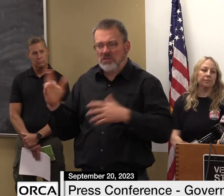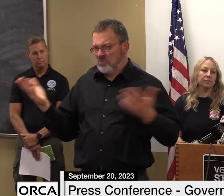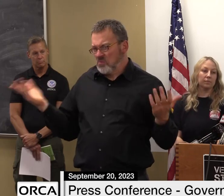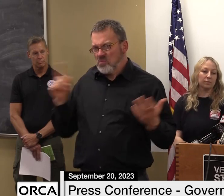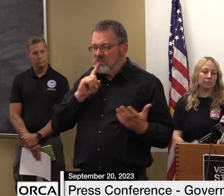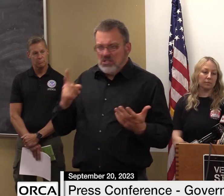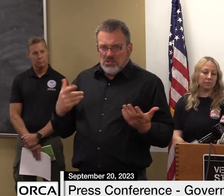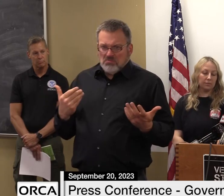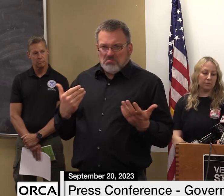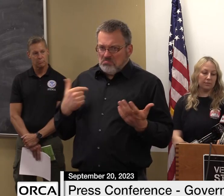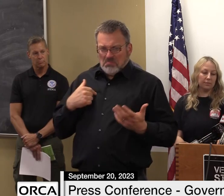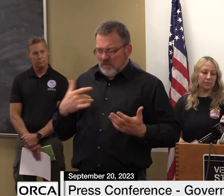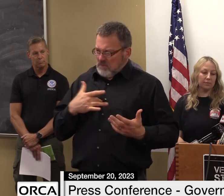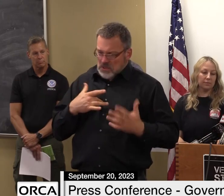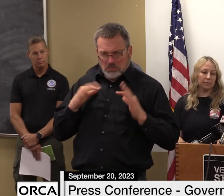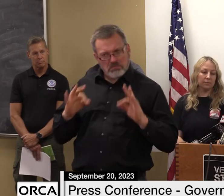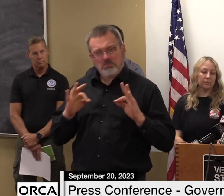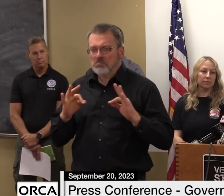our business.